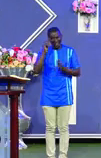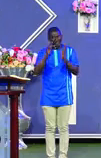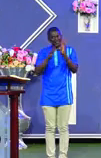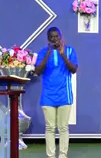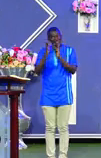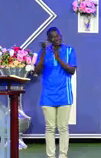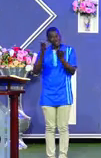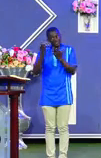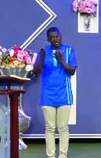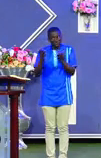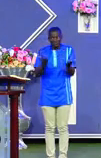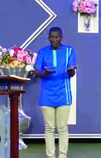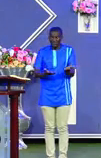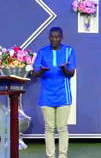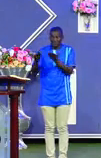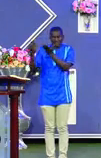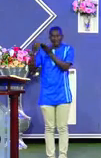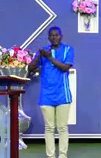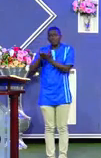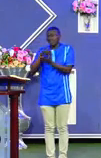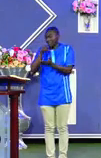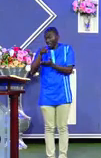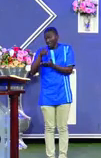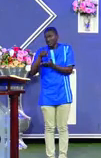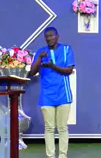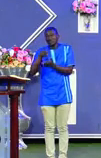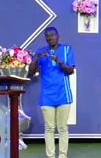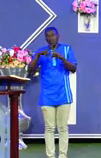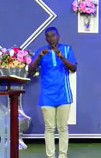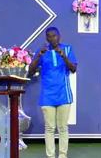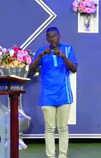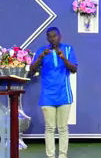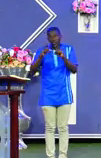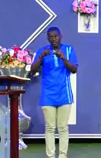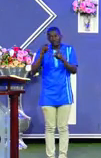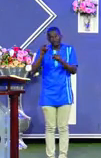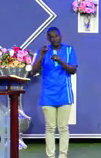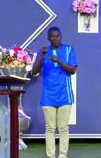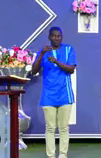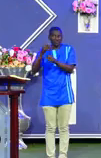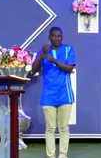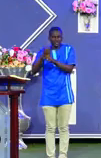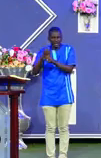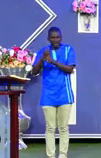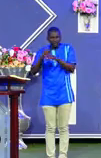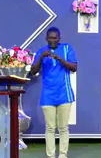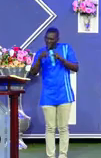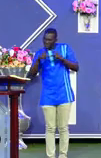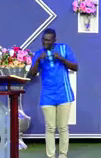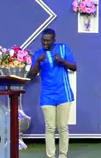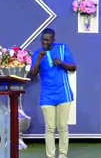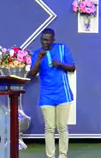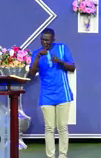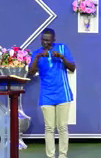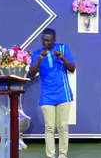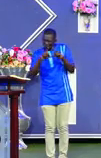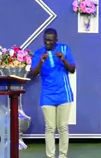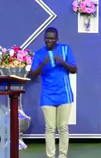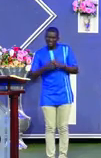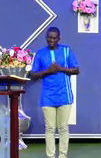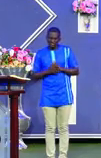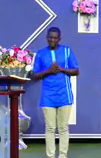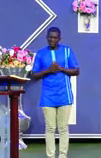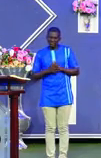maybe Jesus is going to take me. Those were her words. The moment she began to